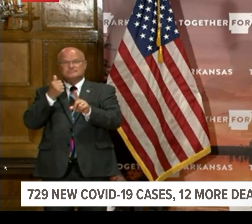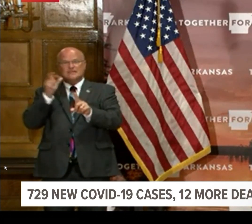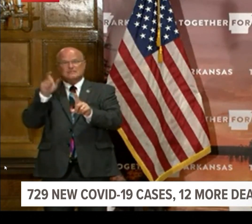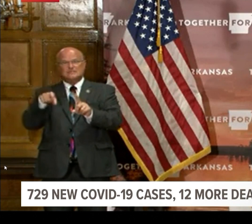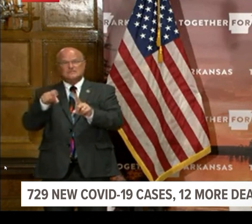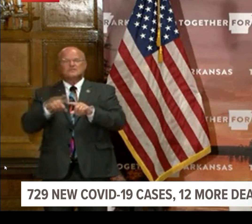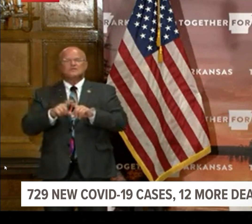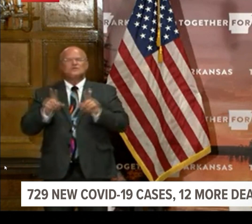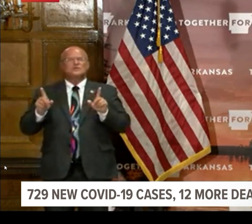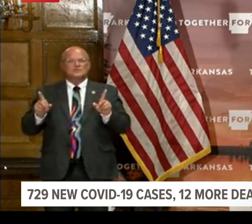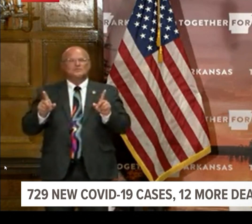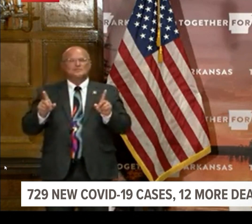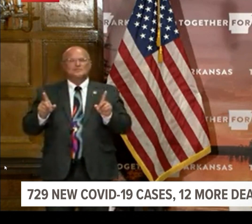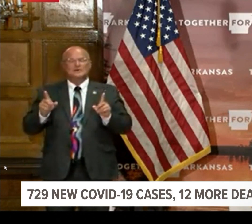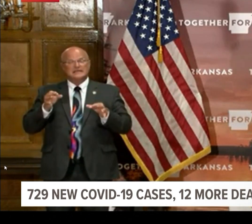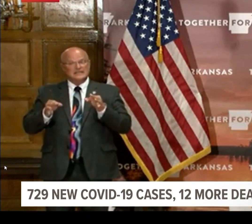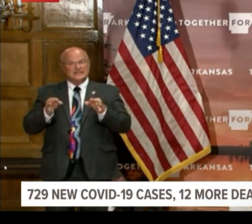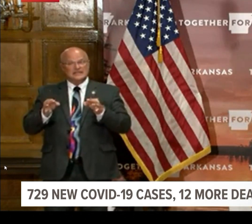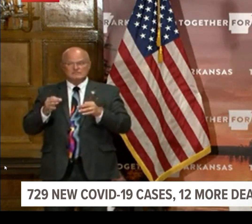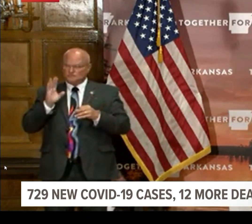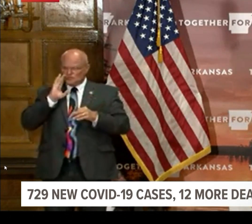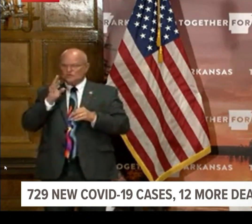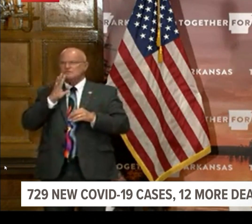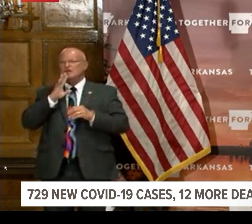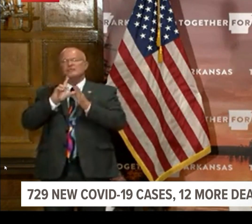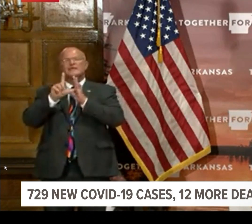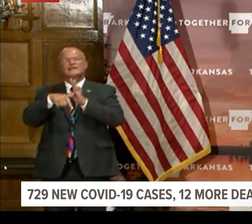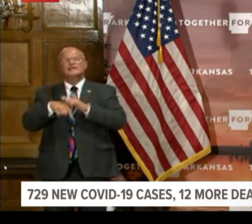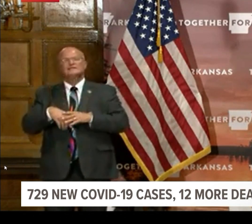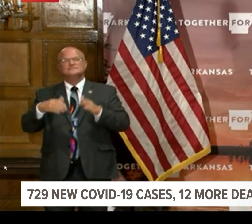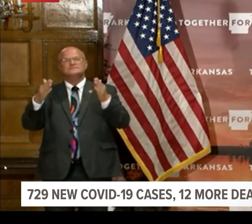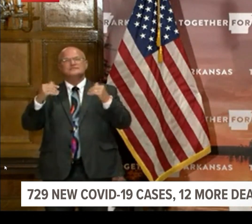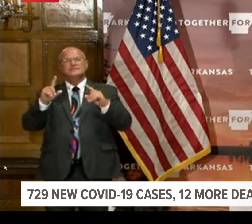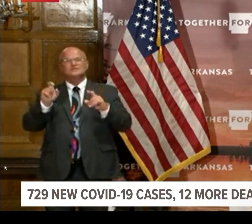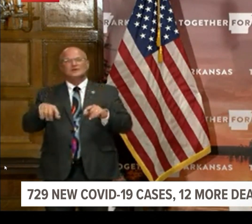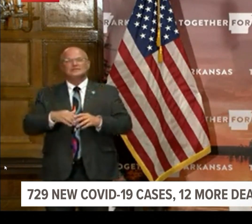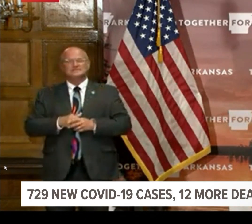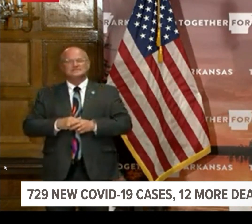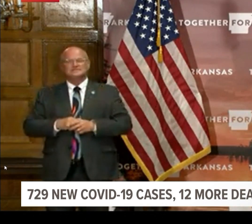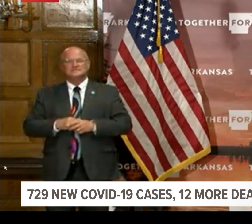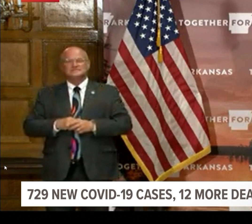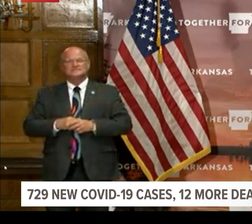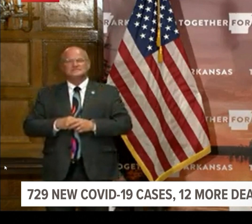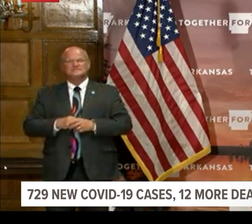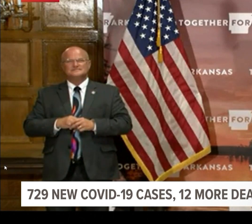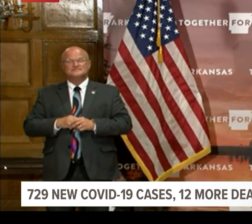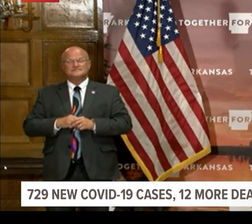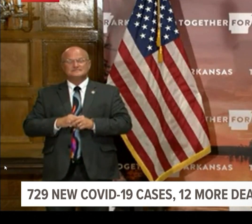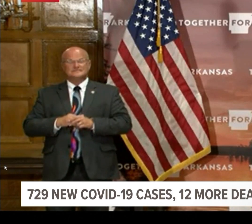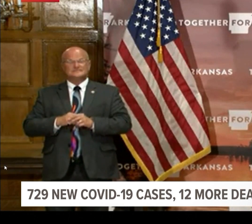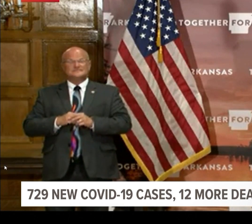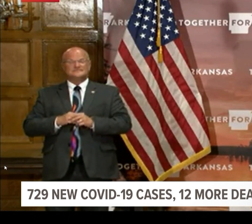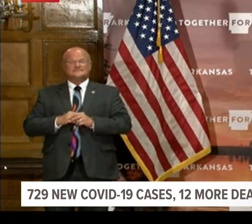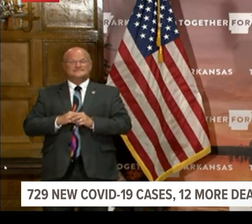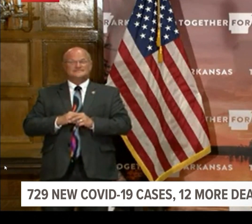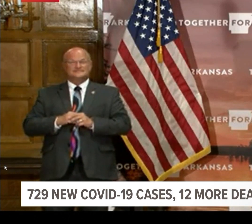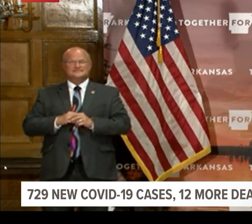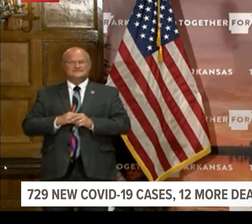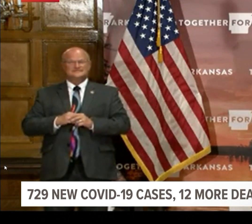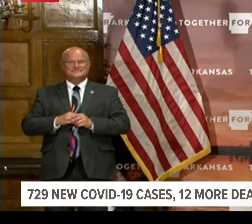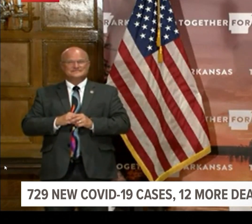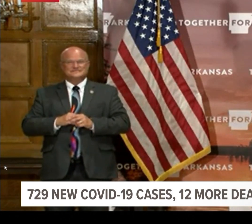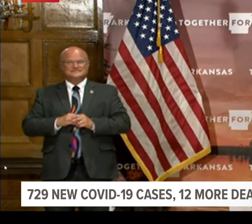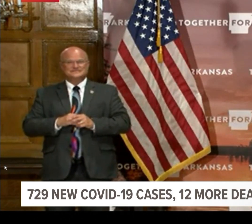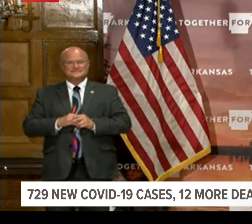have to, but if so, we'll cross that bridge. Next question. Hey, Governor Governor Asa Josh White Hutchinson, at it's KEIT Crystal again.